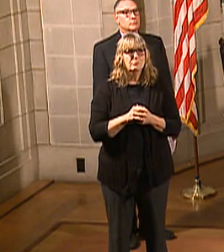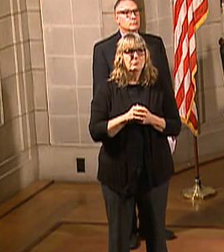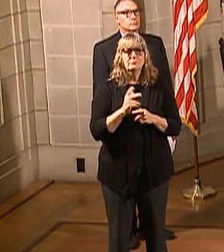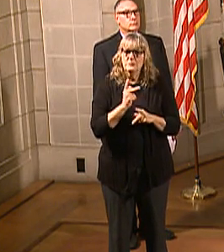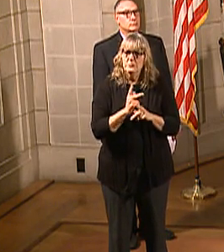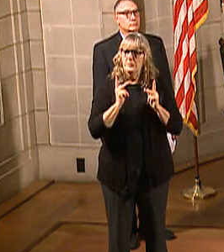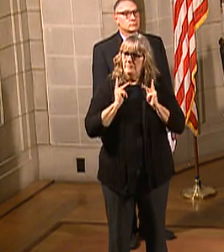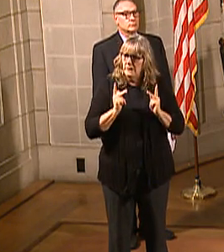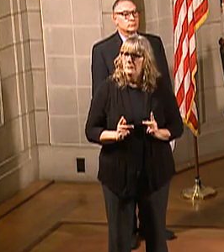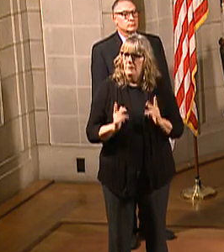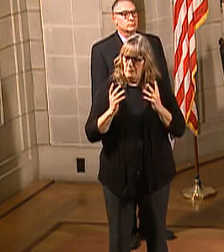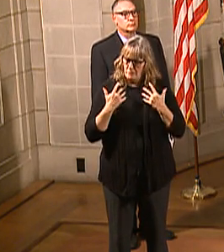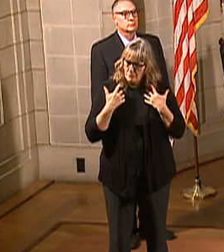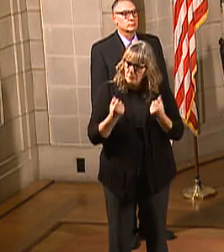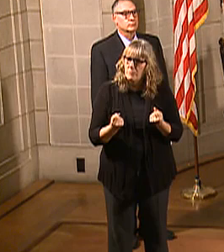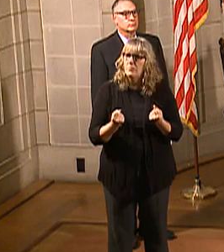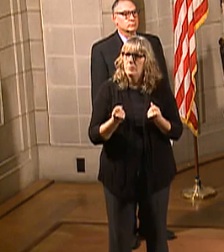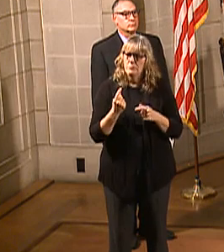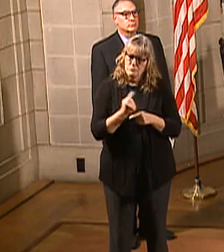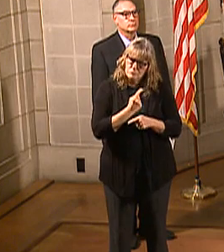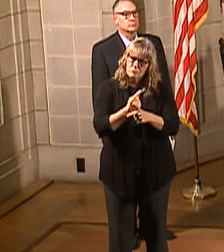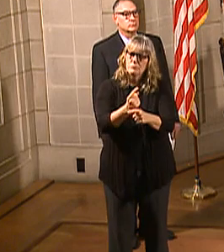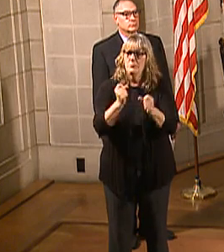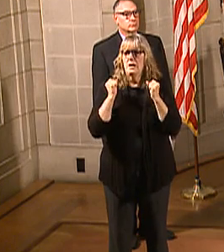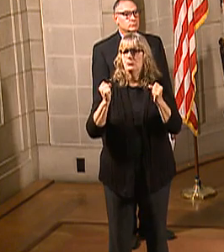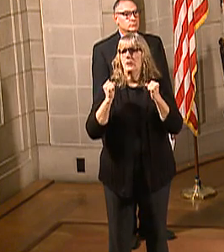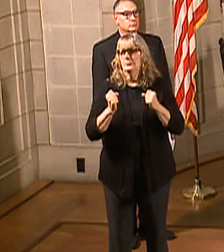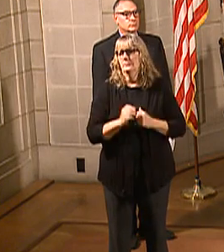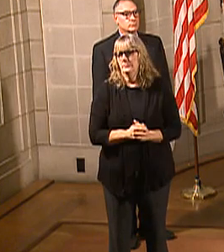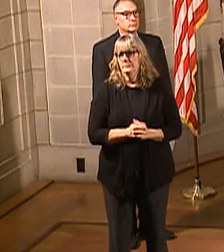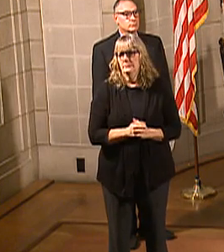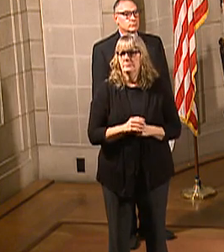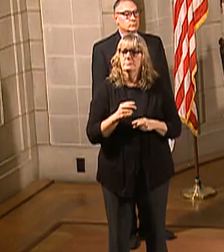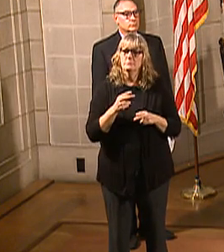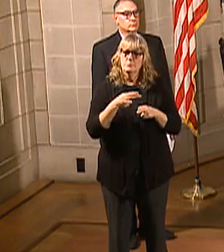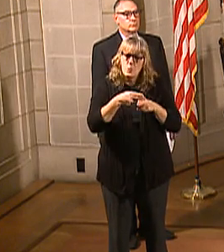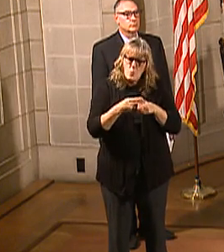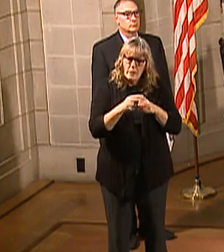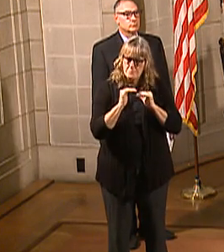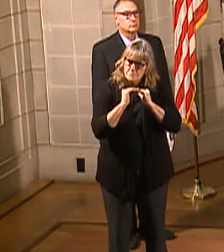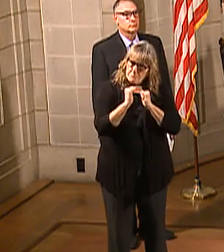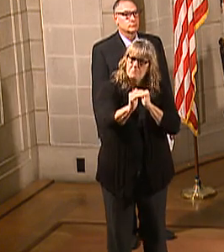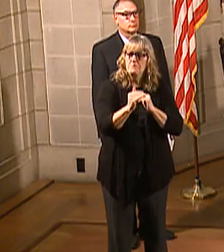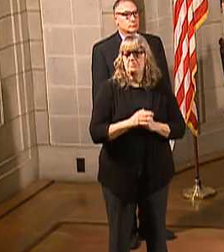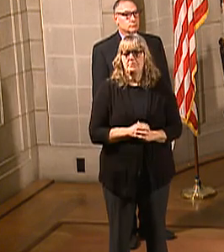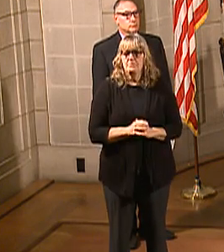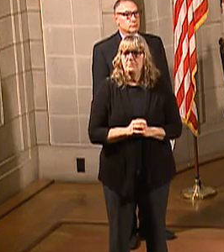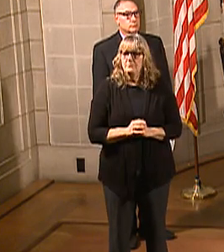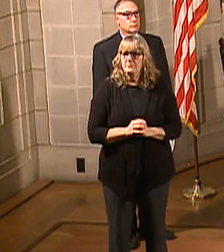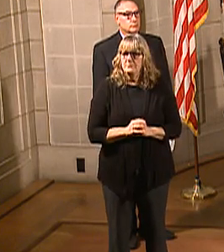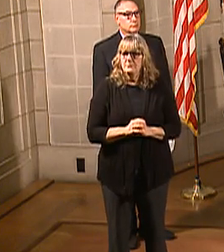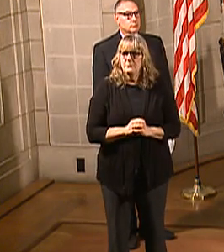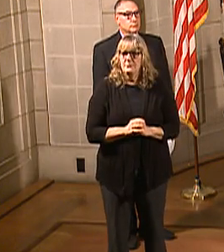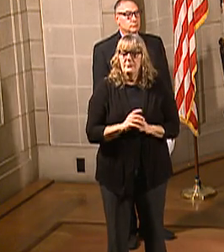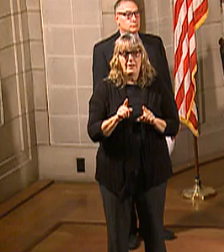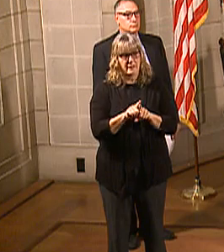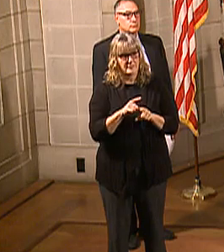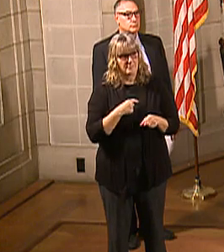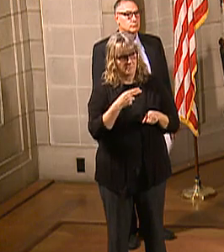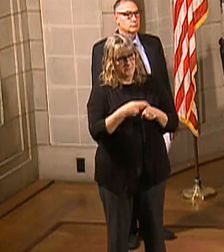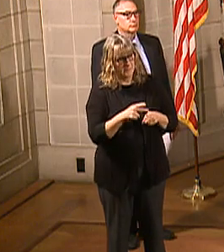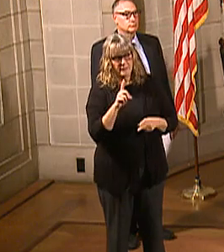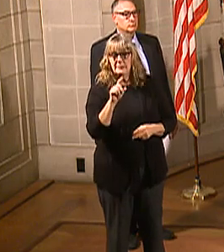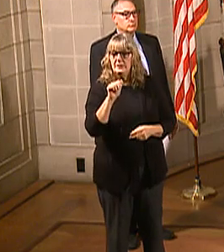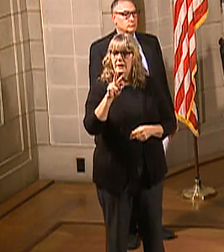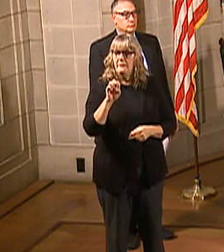keep my physical health going by getting that regular exercise in, help manage my weight and all that sort of great stuff. So, as I mentioned, Dave Menarek